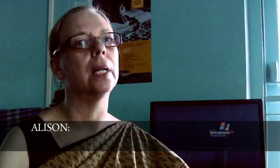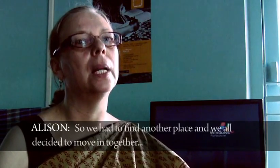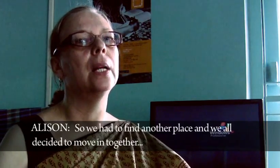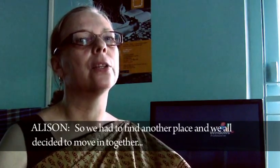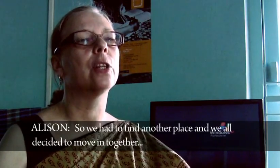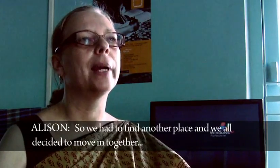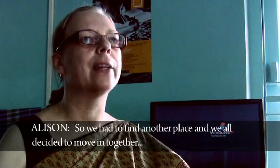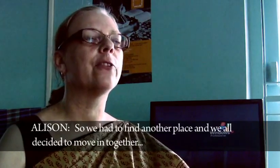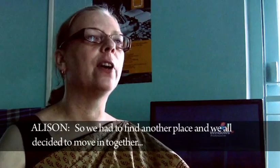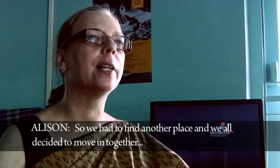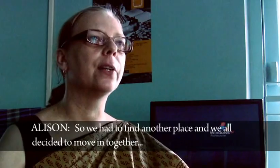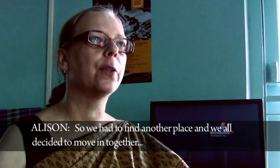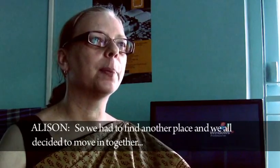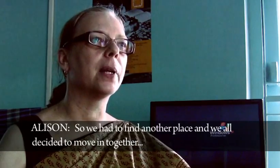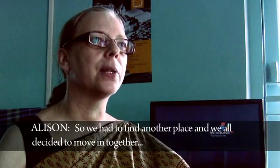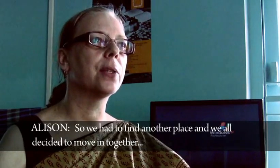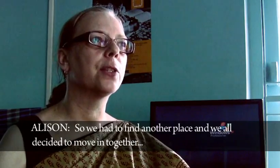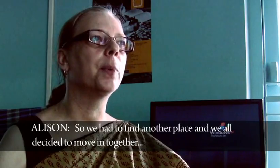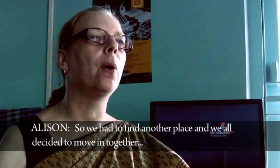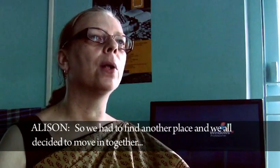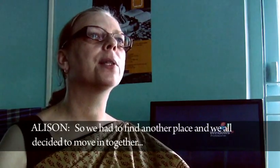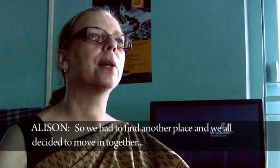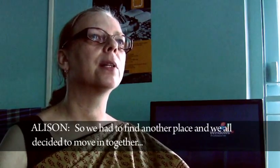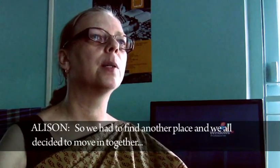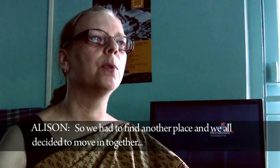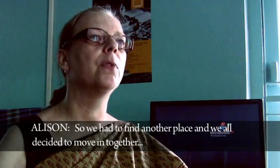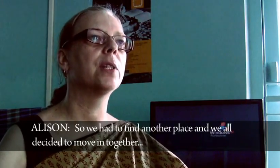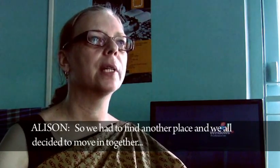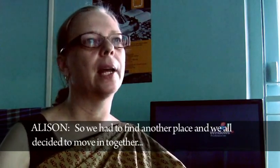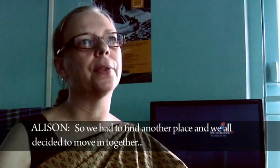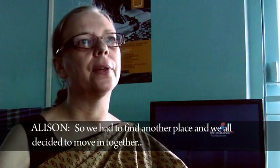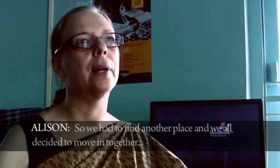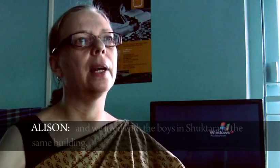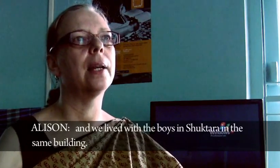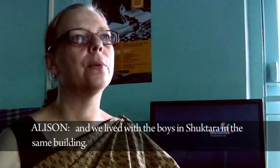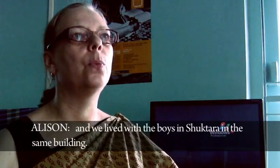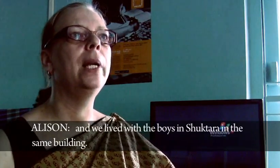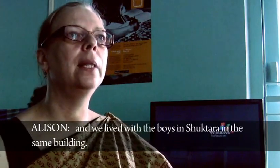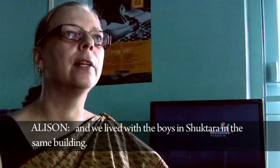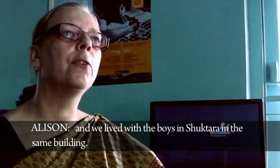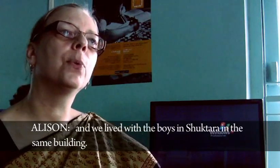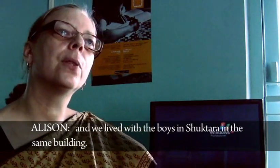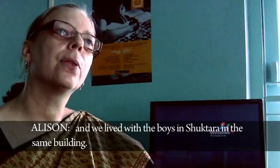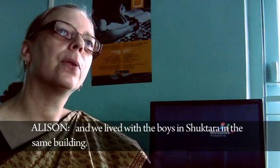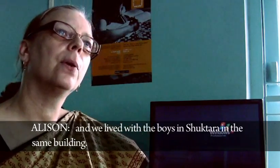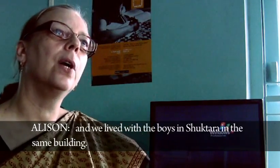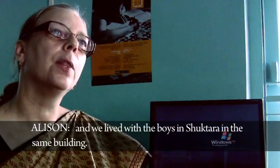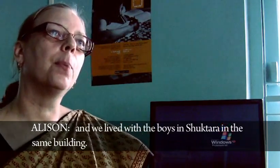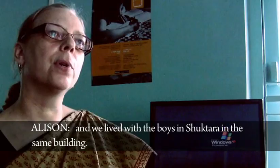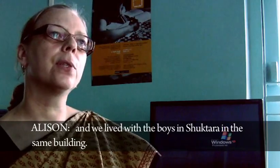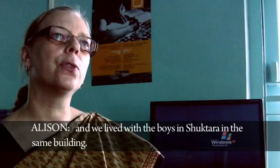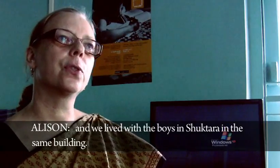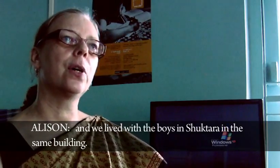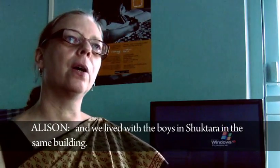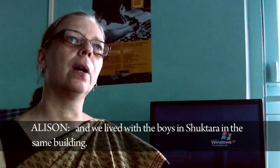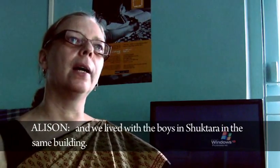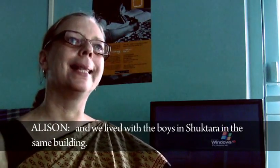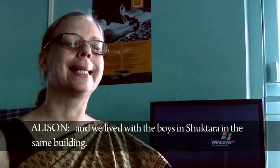So we had to find another place, and so we all decided to move in together, and we lived with the boys in Shuktara in the same